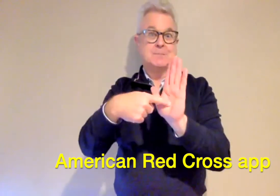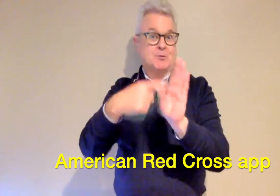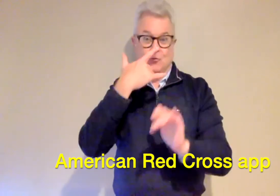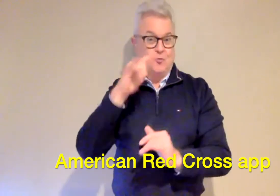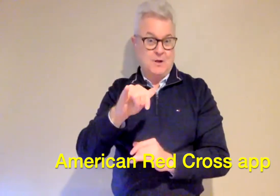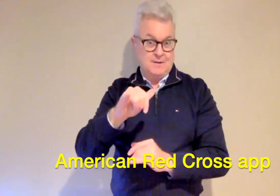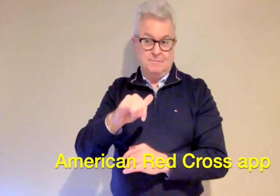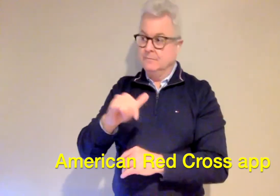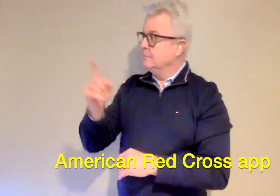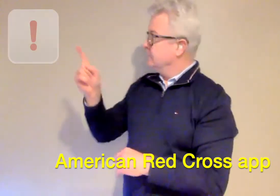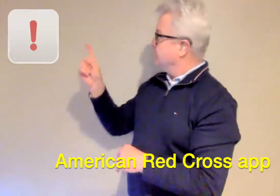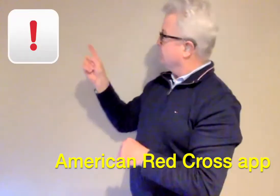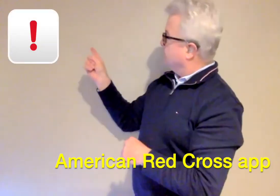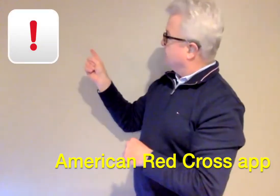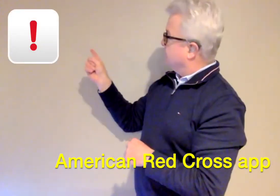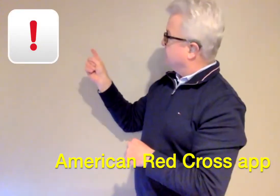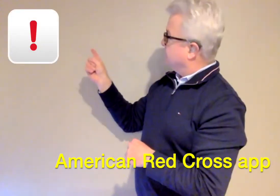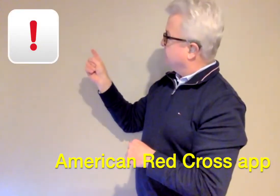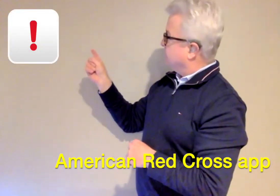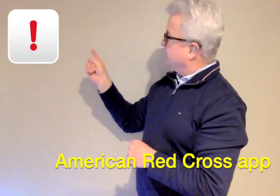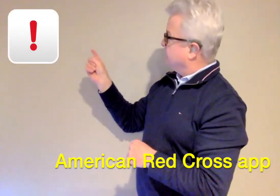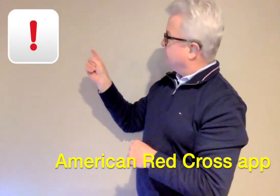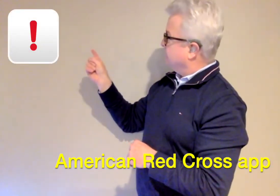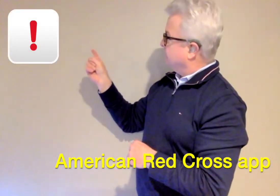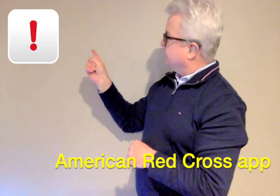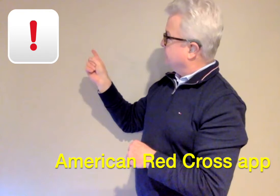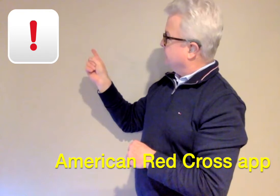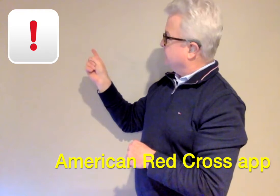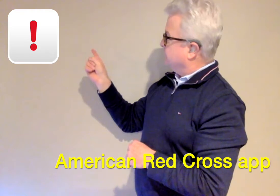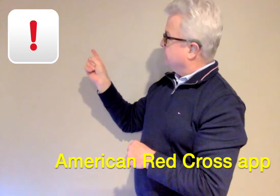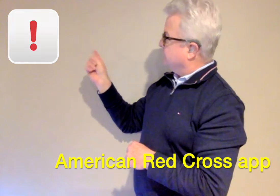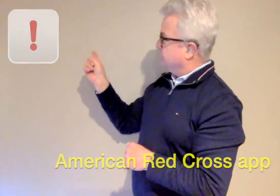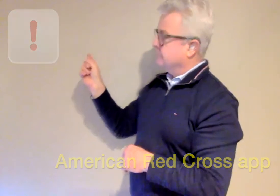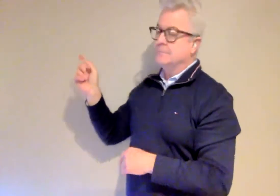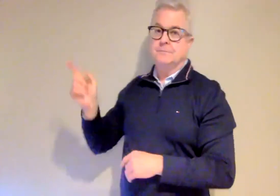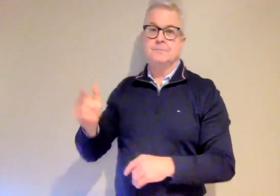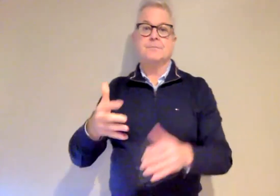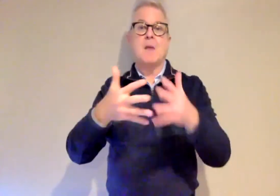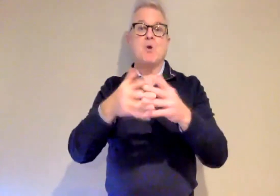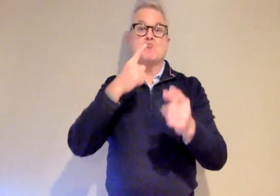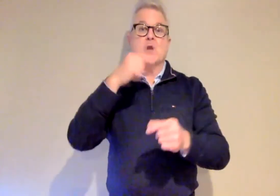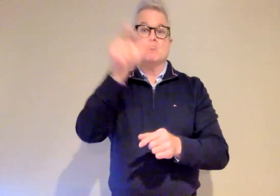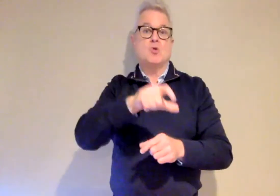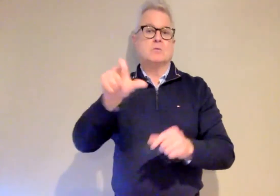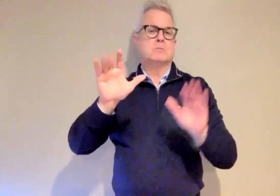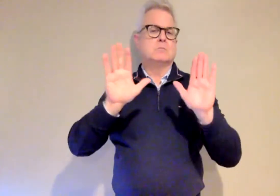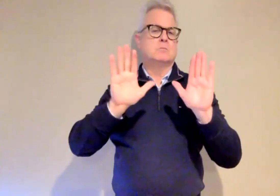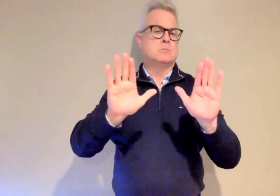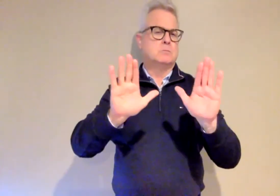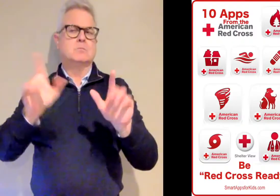Red Cross. The American Red Cross app looks like this, what's behind me on the wall. The American Red